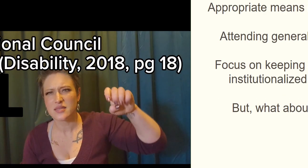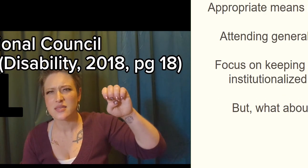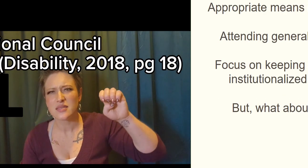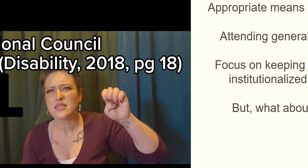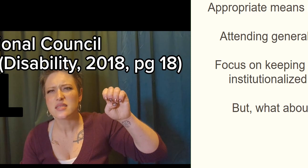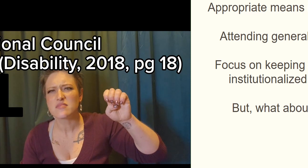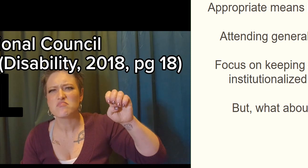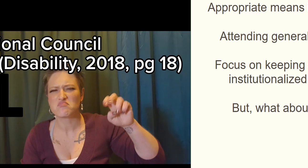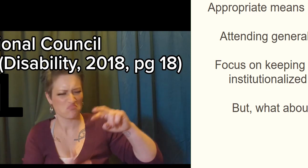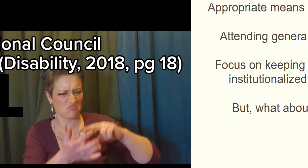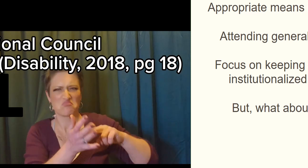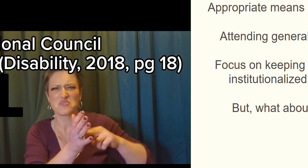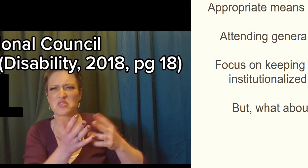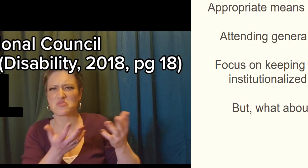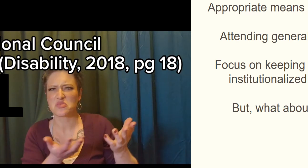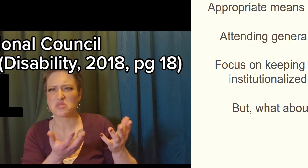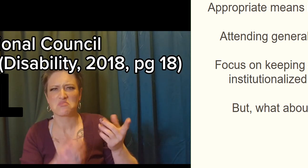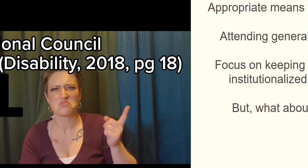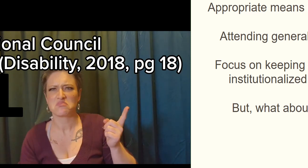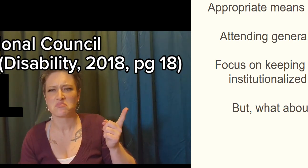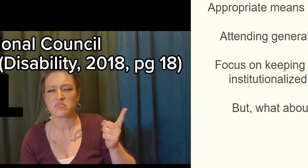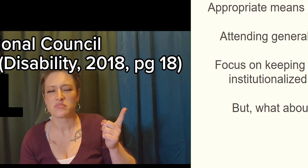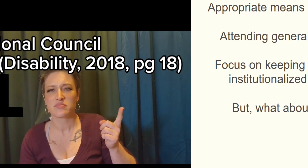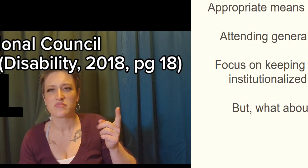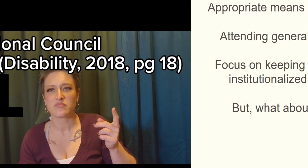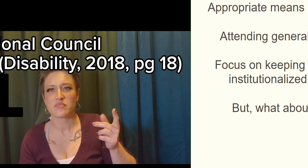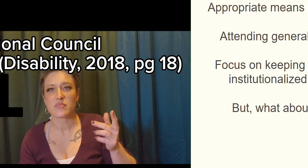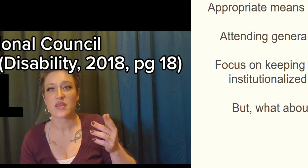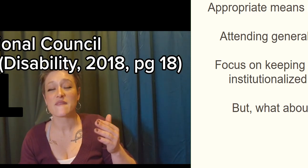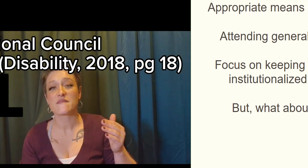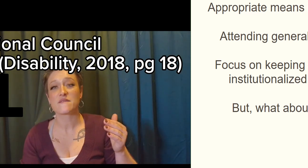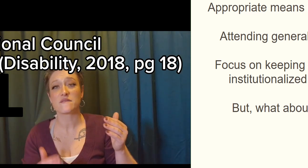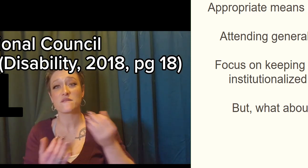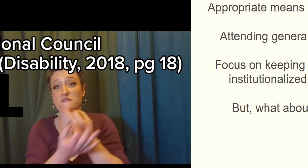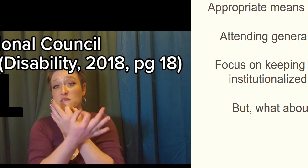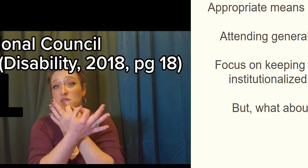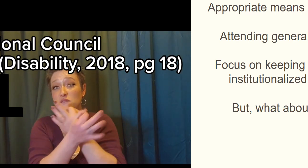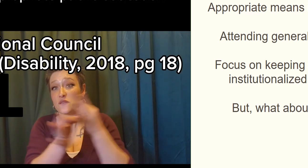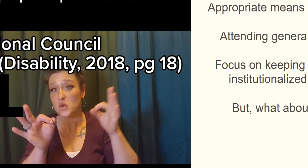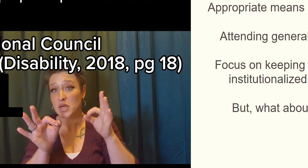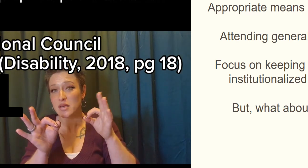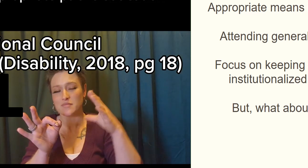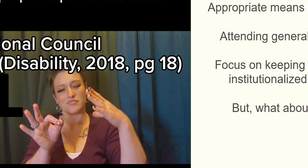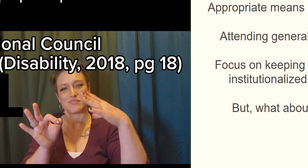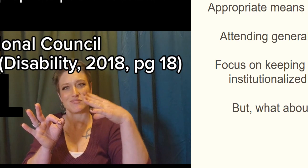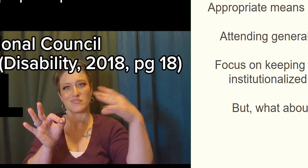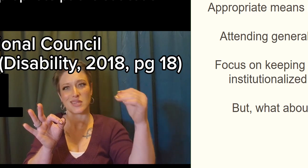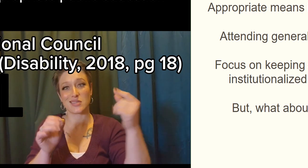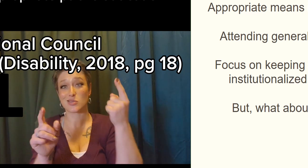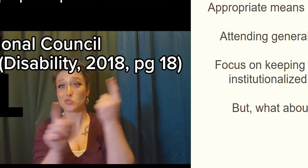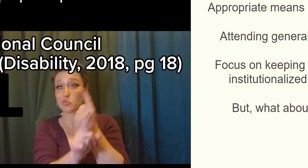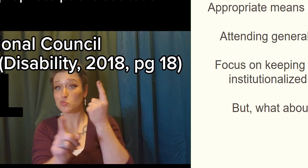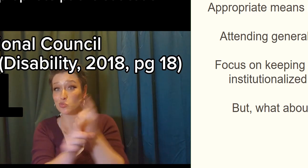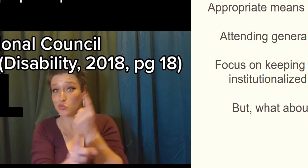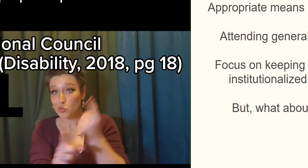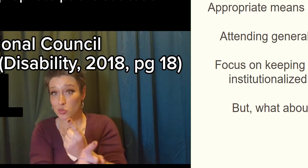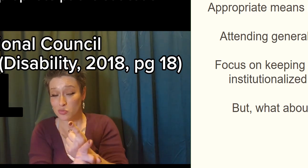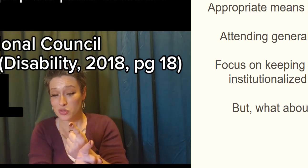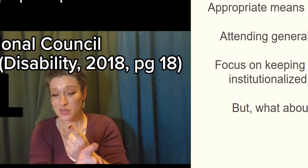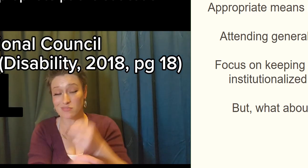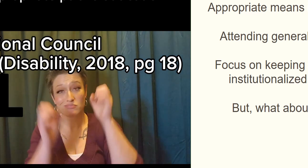So, FAPE, FAPE. It stands for Free